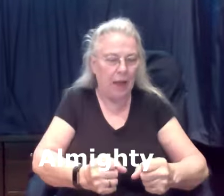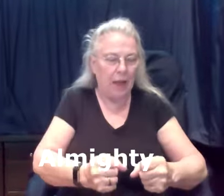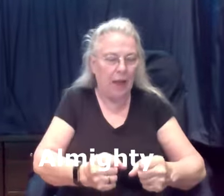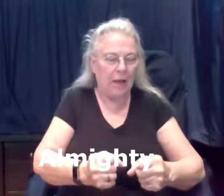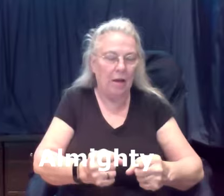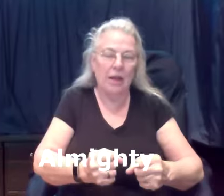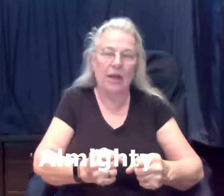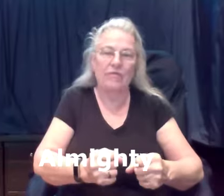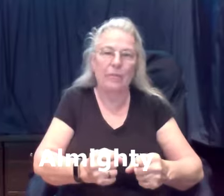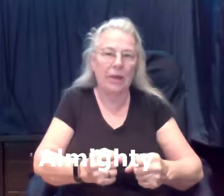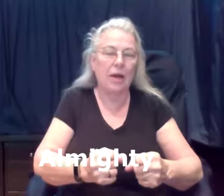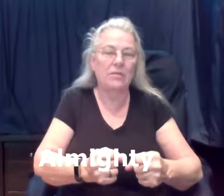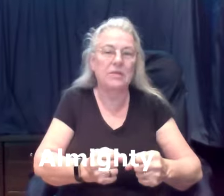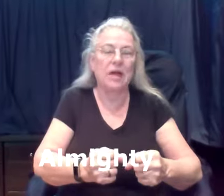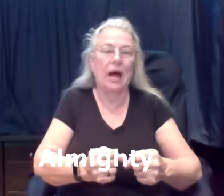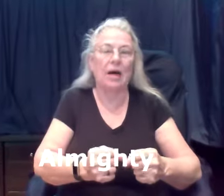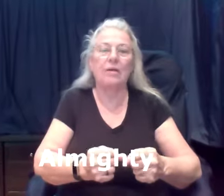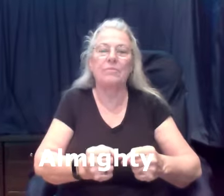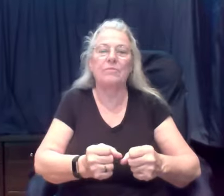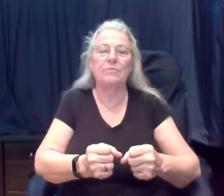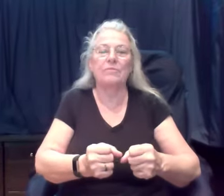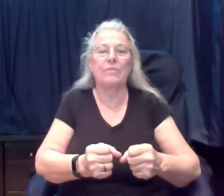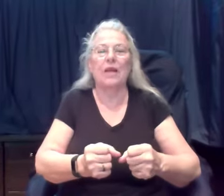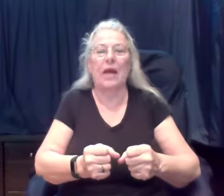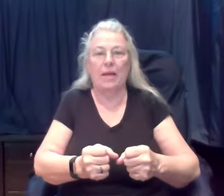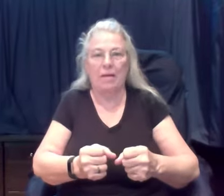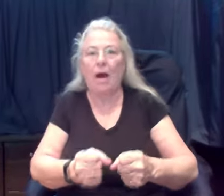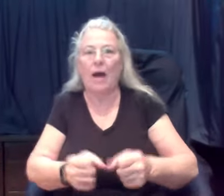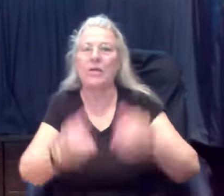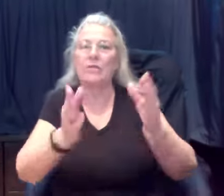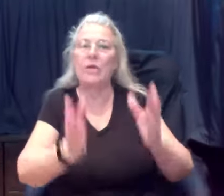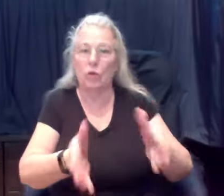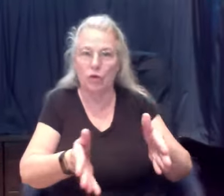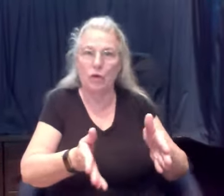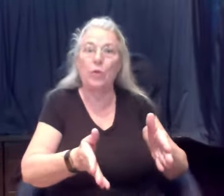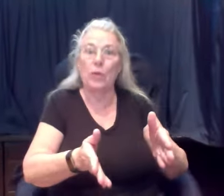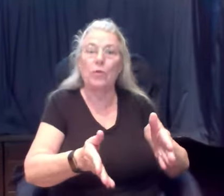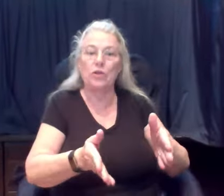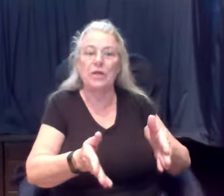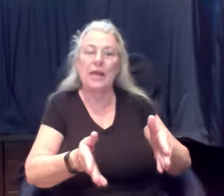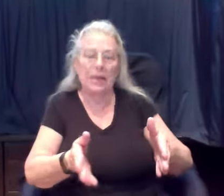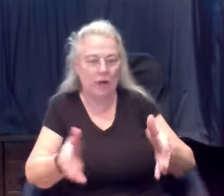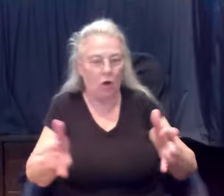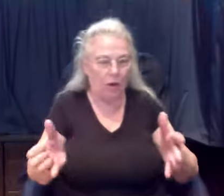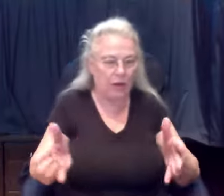Now, if it becomes like God, then you're going to put a person ending on it.